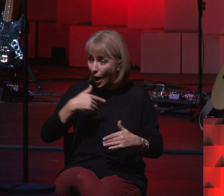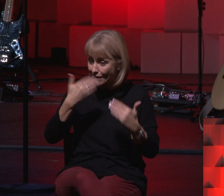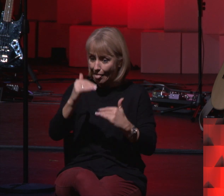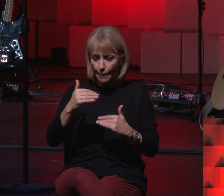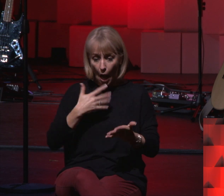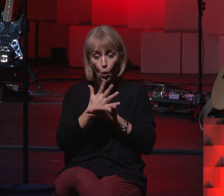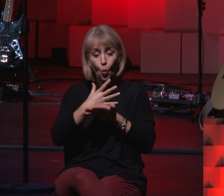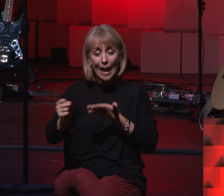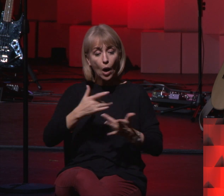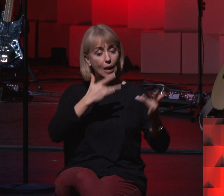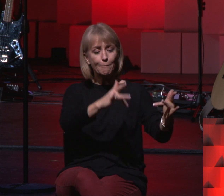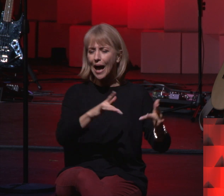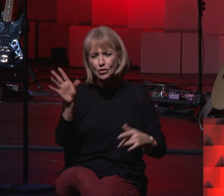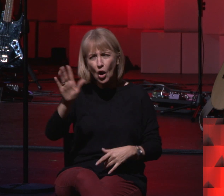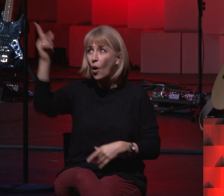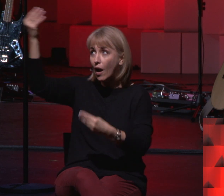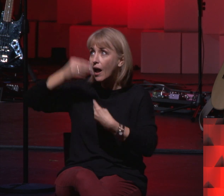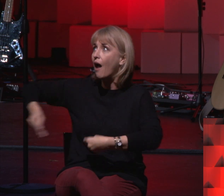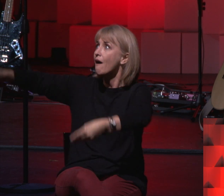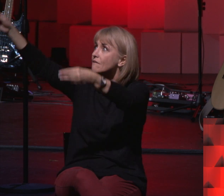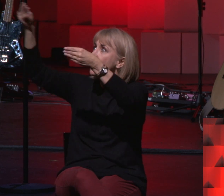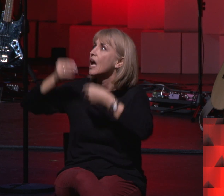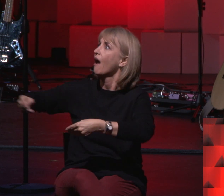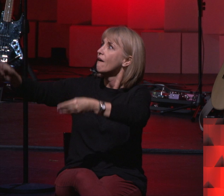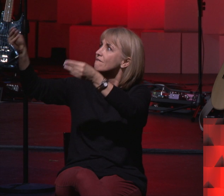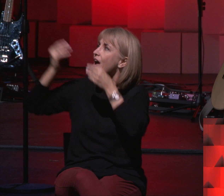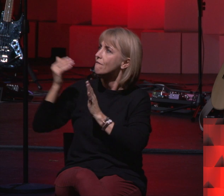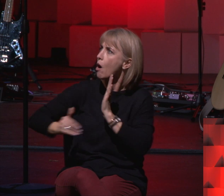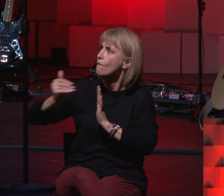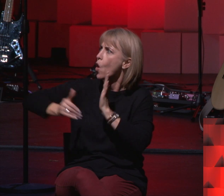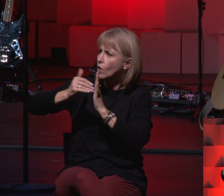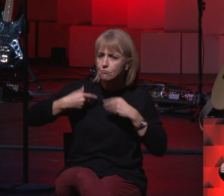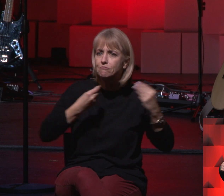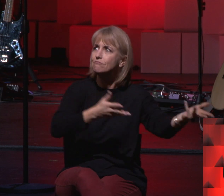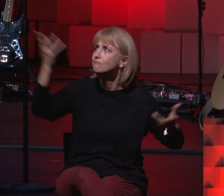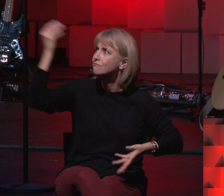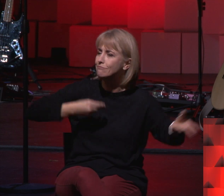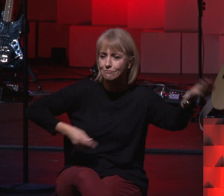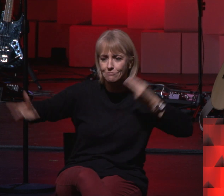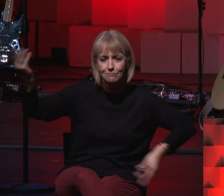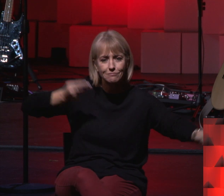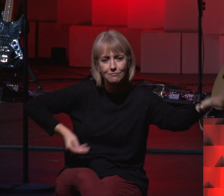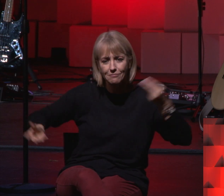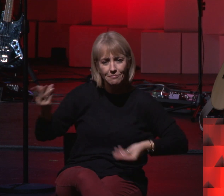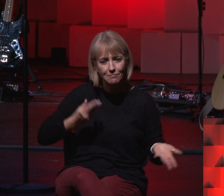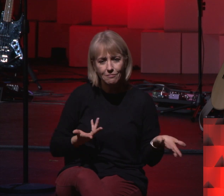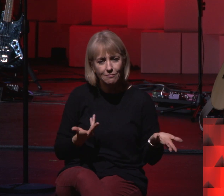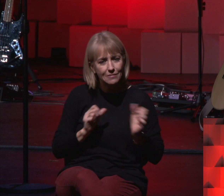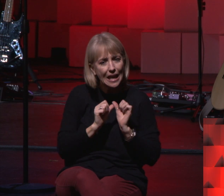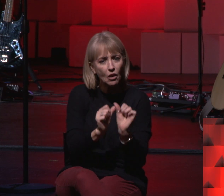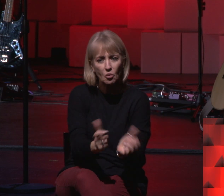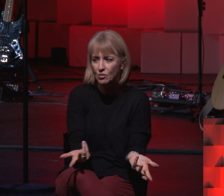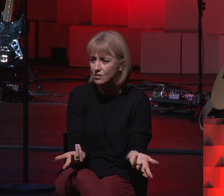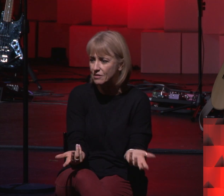because God continually gives you his love and his grace. The first place to start with that is right where you're at, right